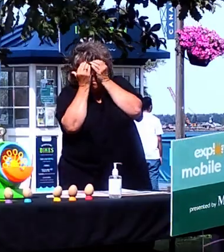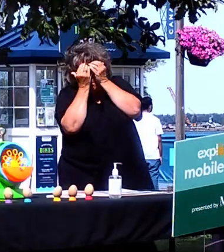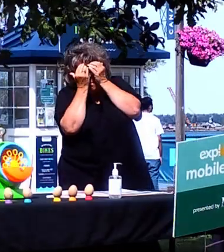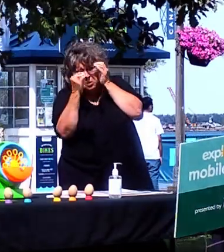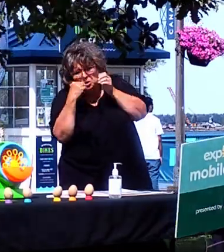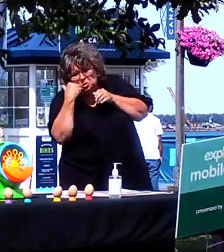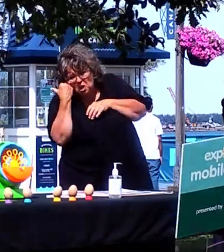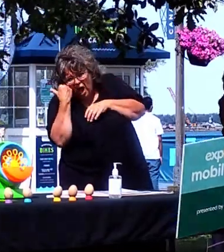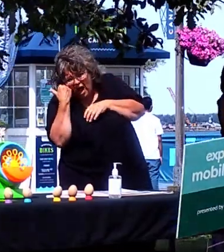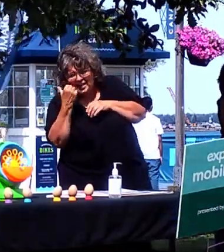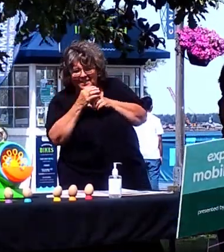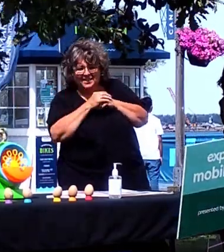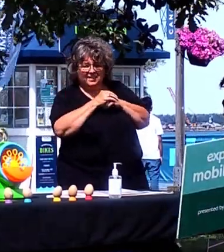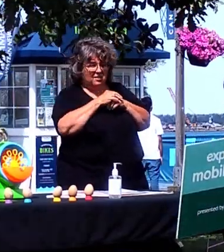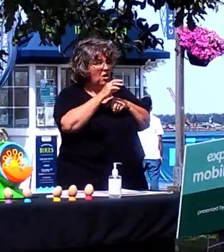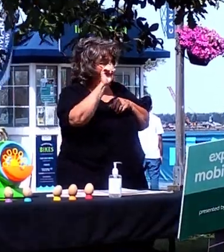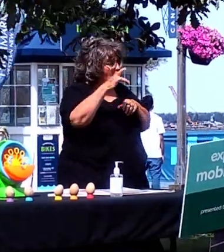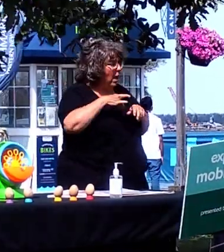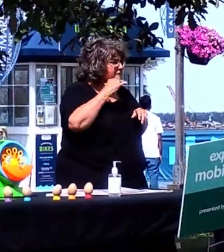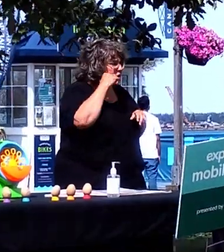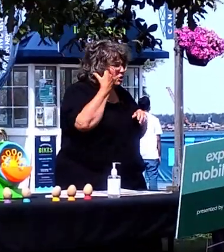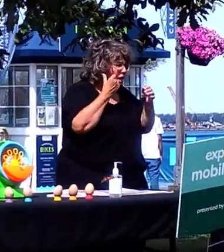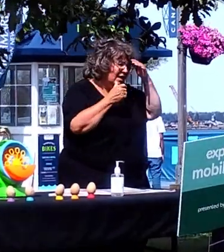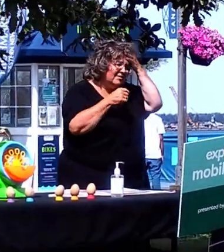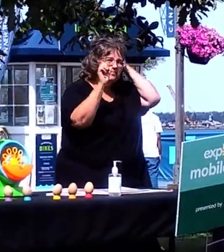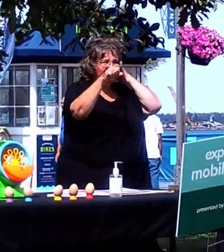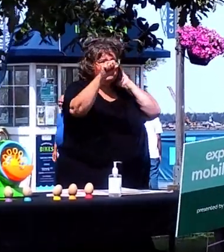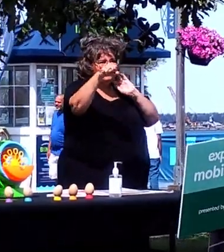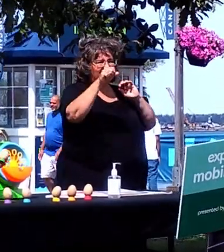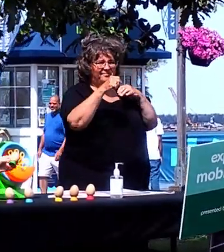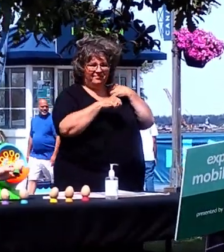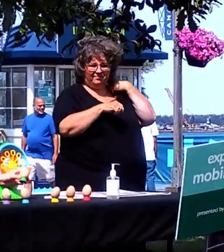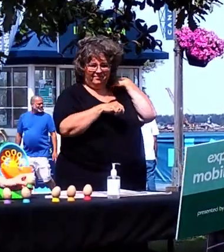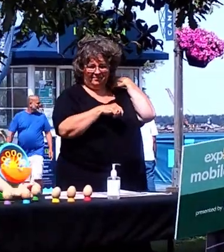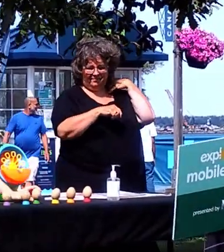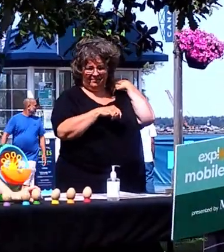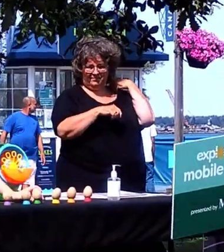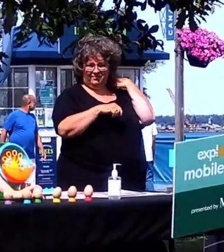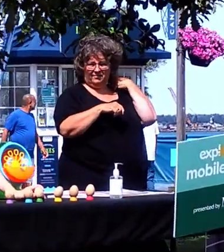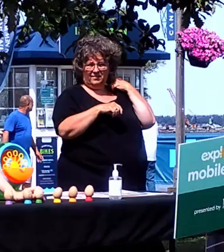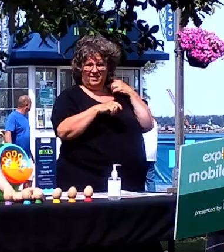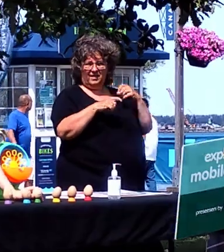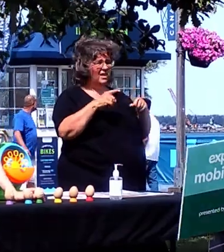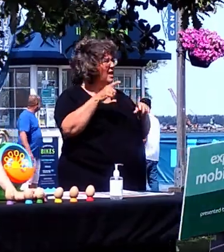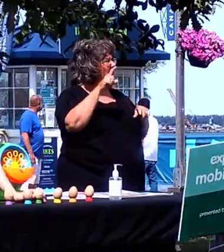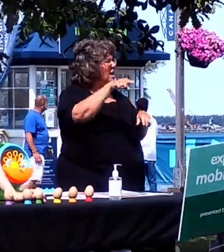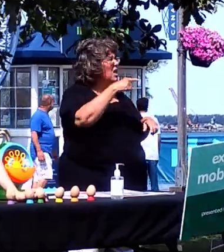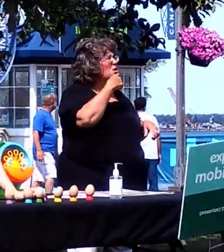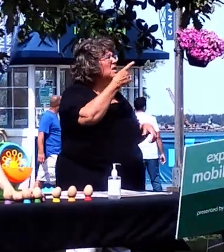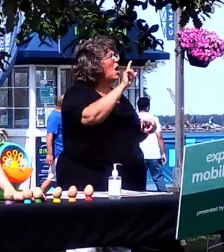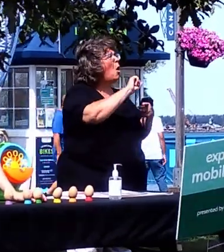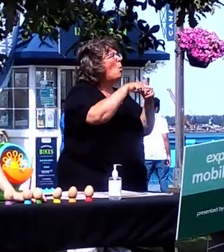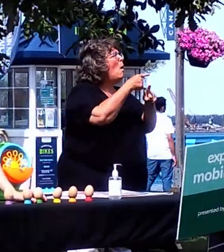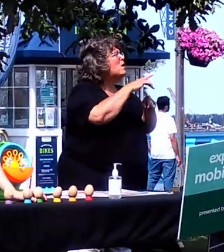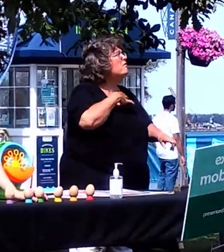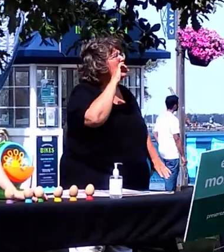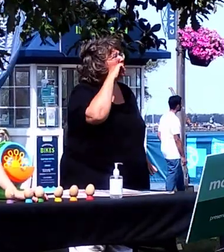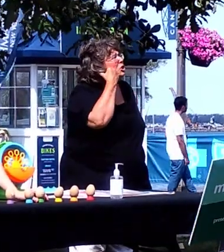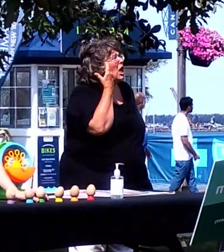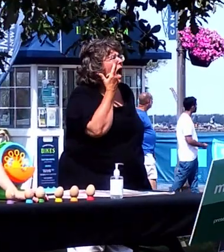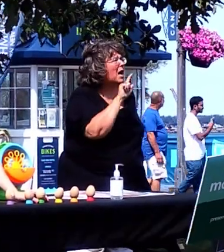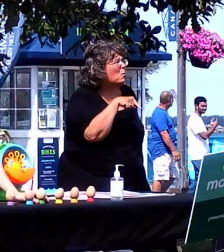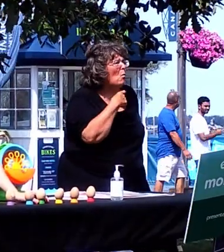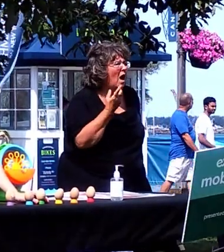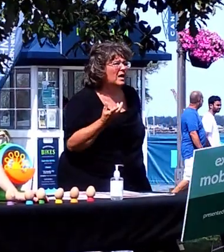eyes. Is it okay to feel shy? Yes. Can anyone shout out when they feel shy